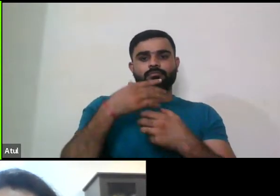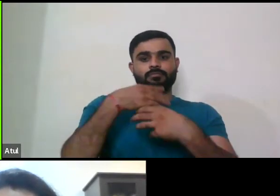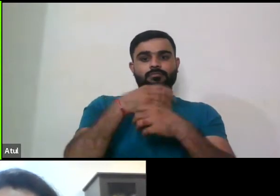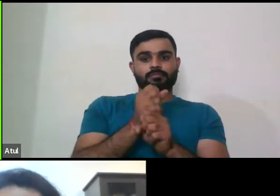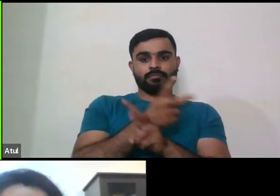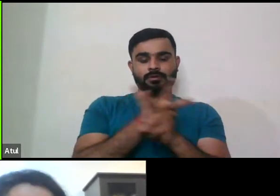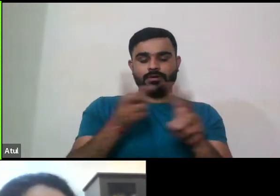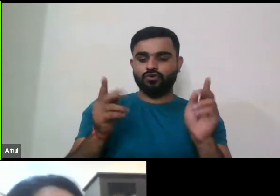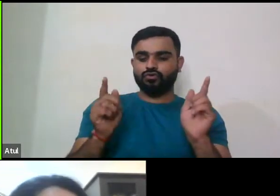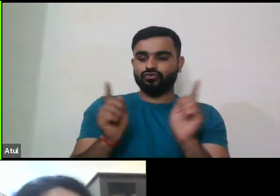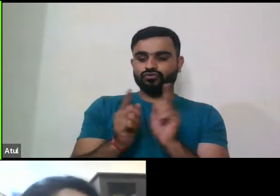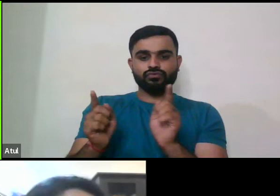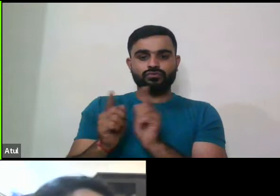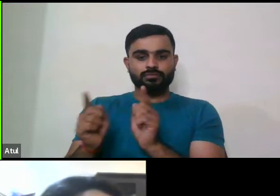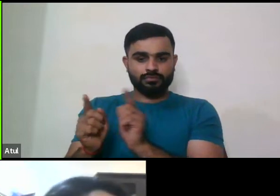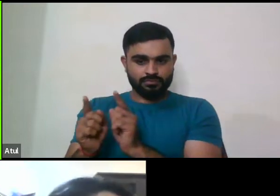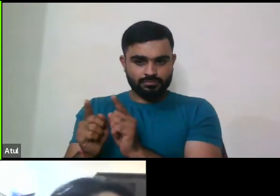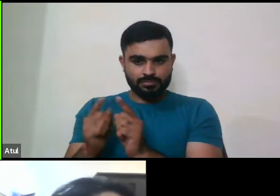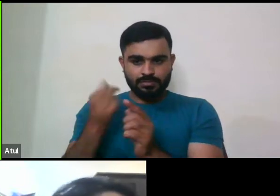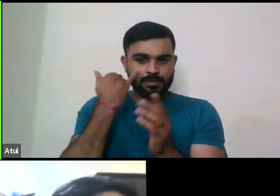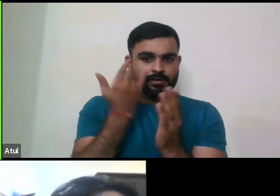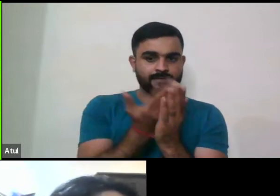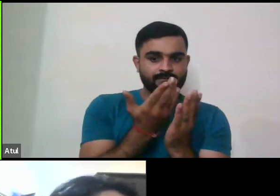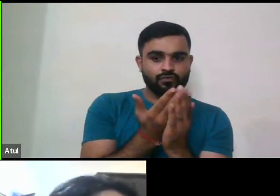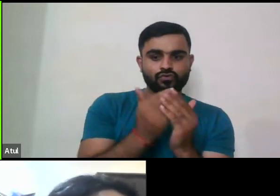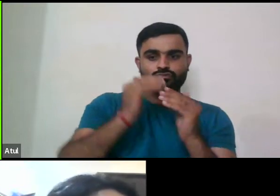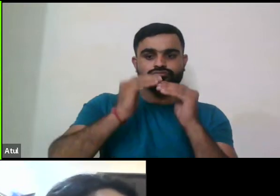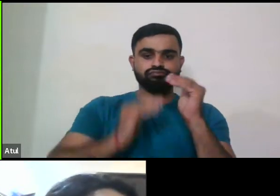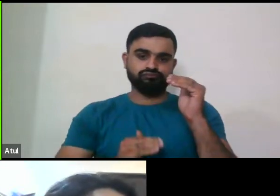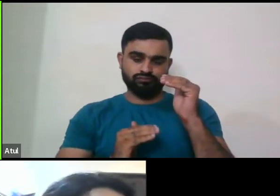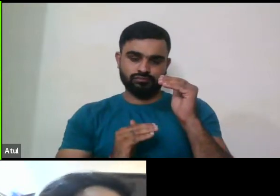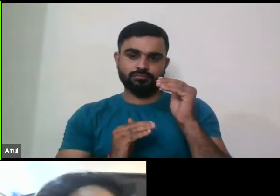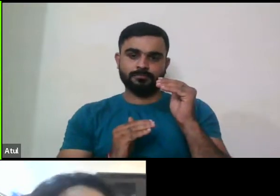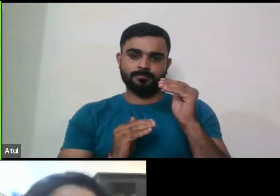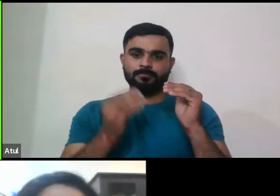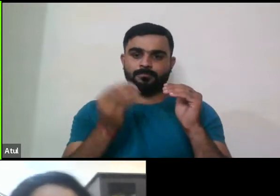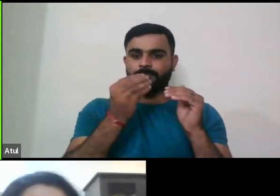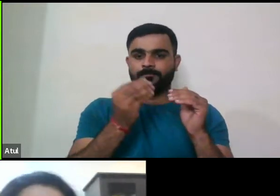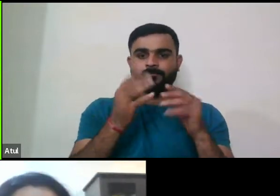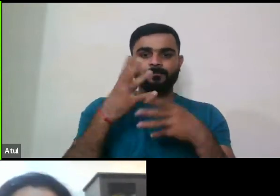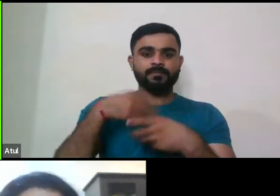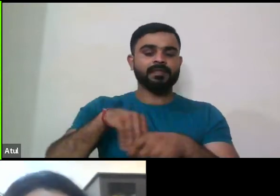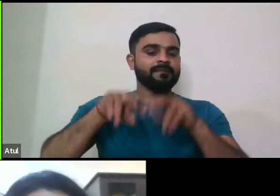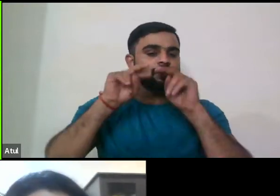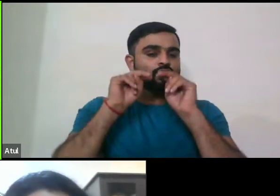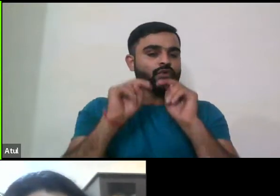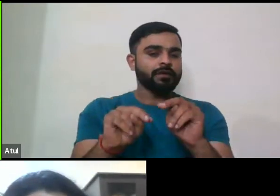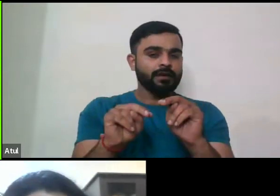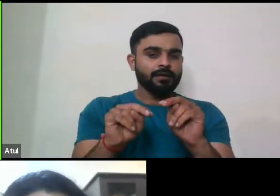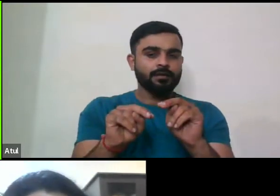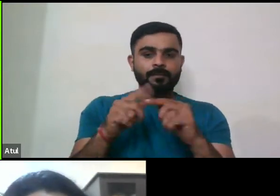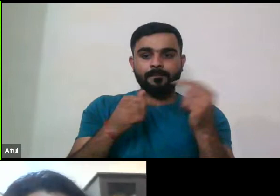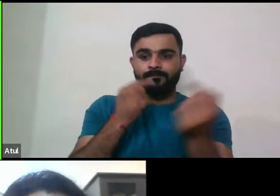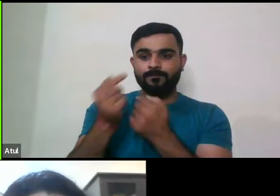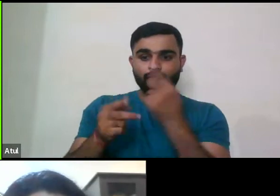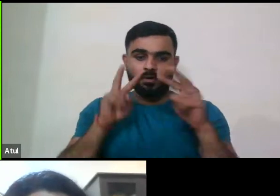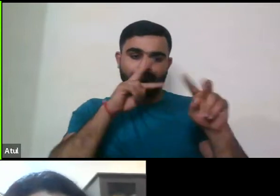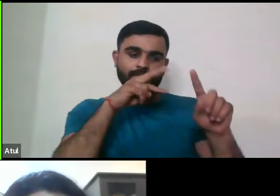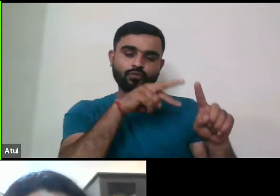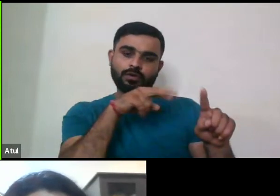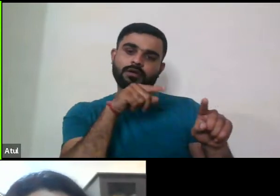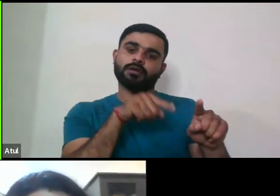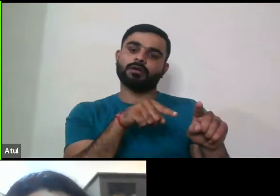these smaller these suggestions, some low hanging fruit, some which require political will, or at